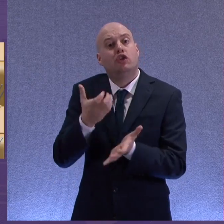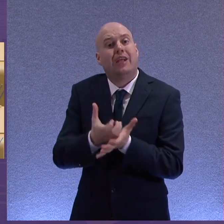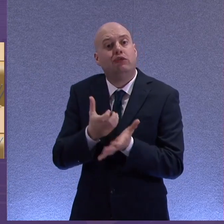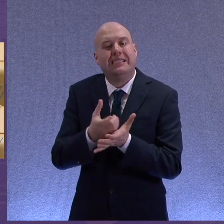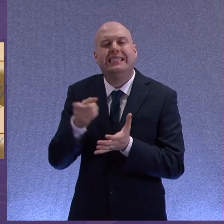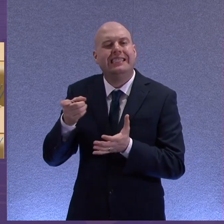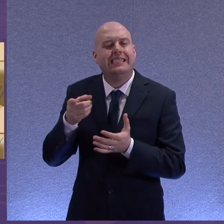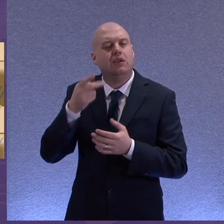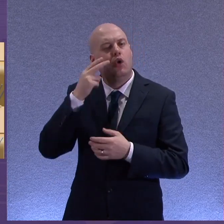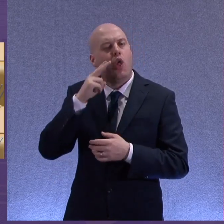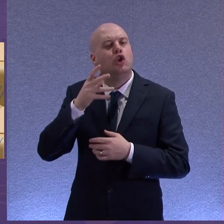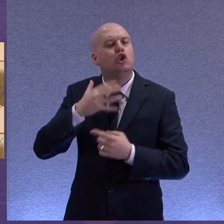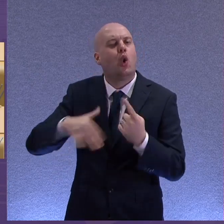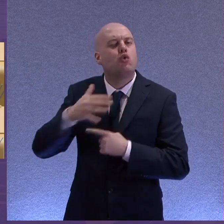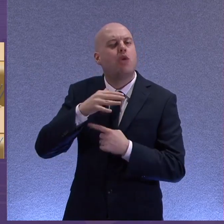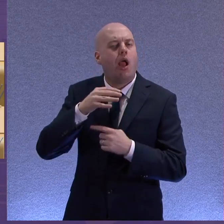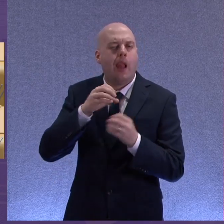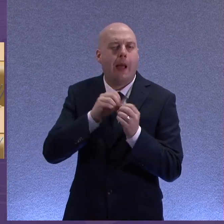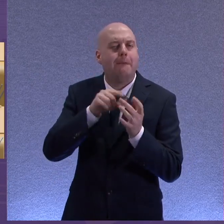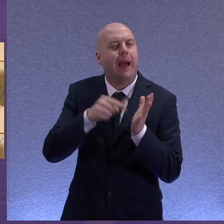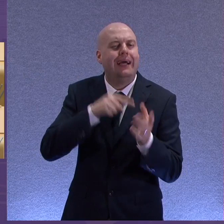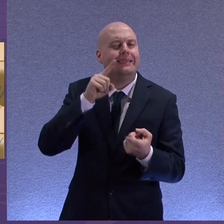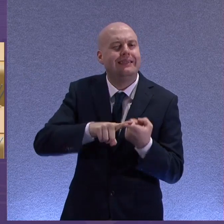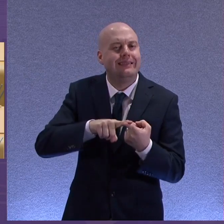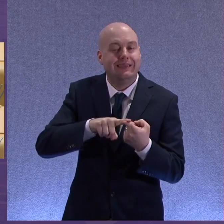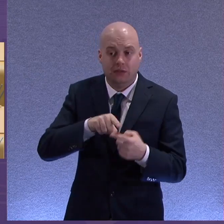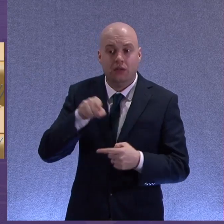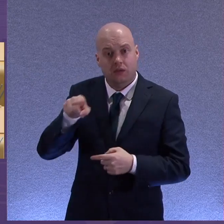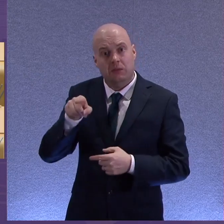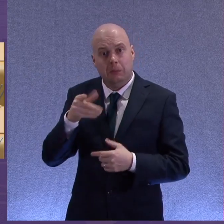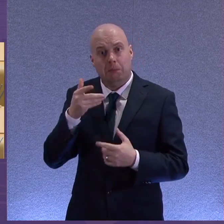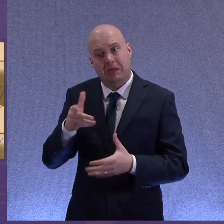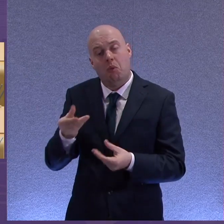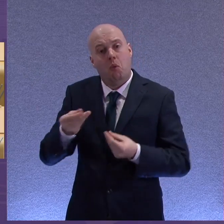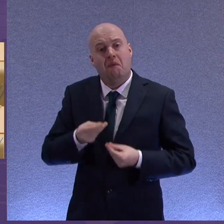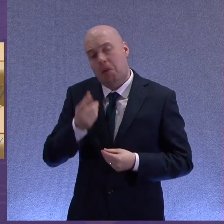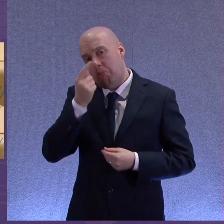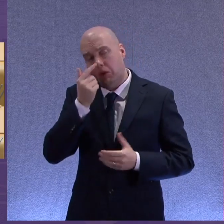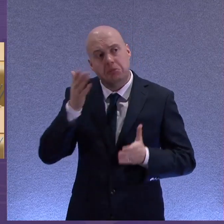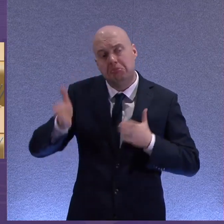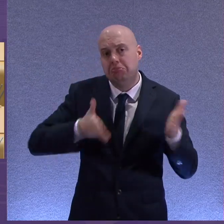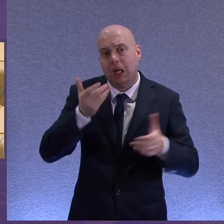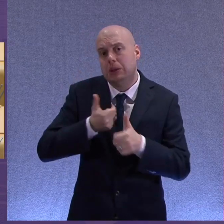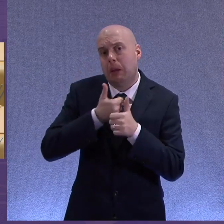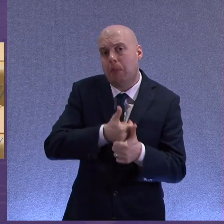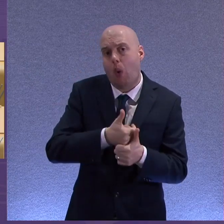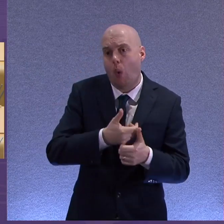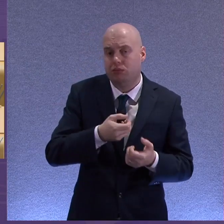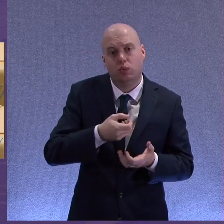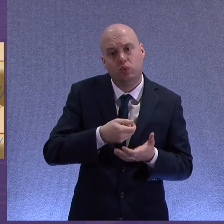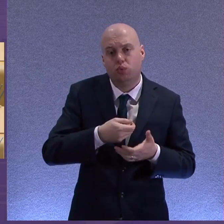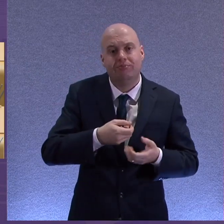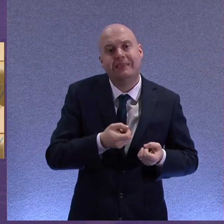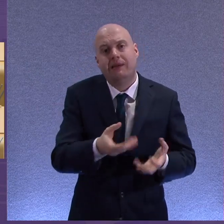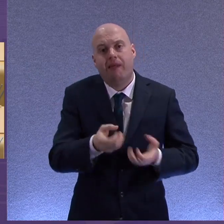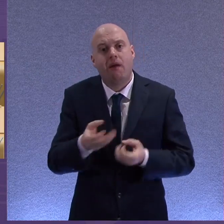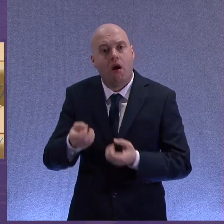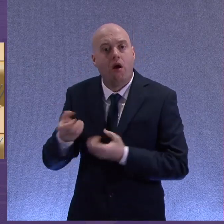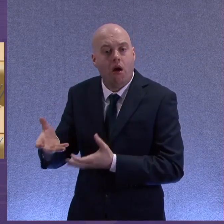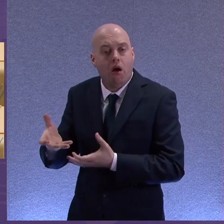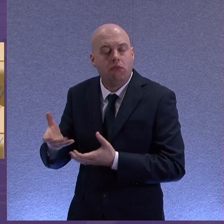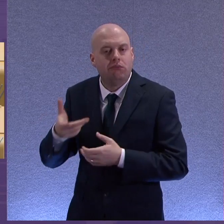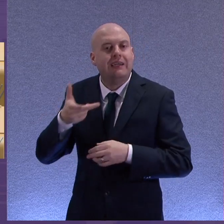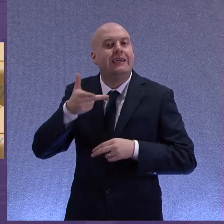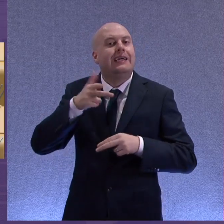time distributing food out to those that are particularly vulnerable as well. So in amongst all that, there is also scope for any local initiatives to come